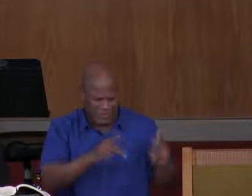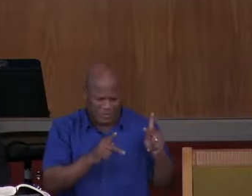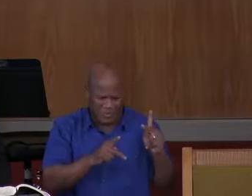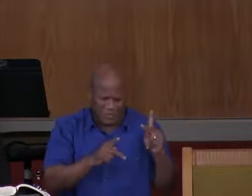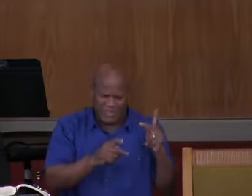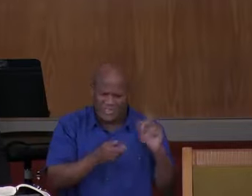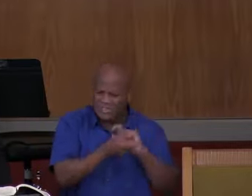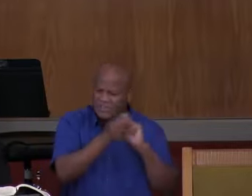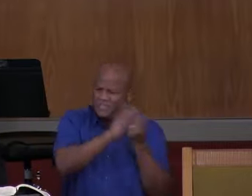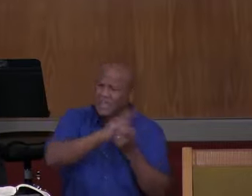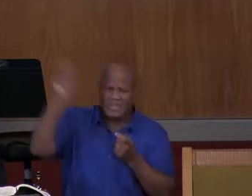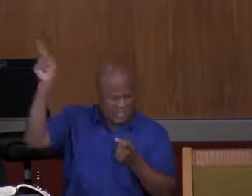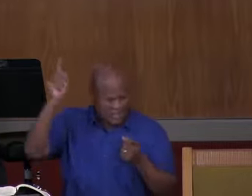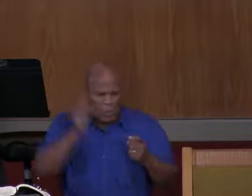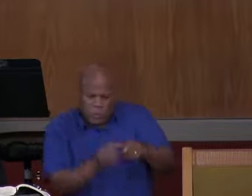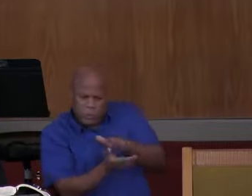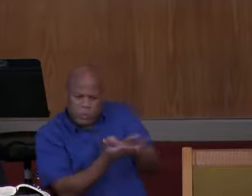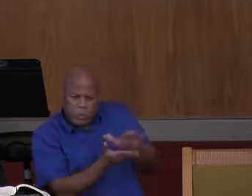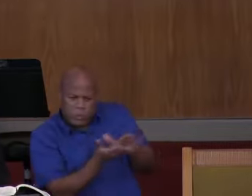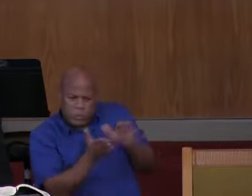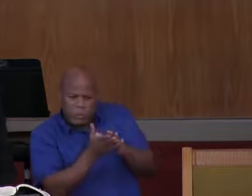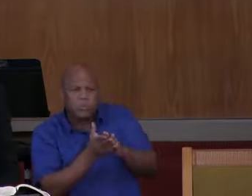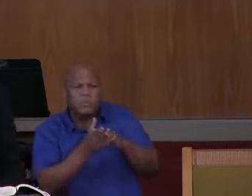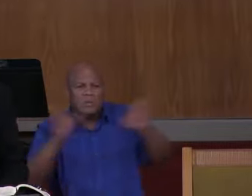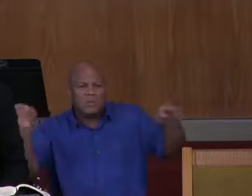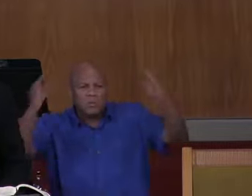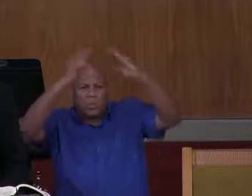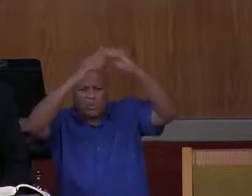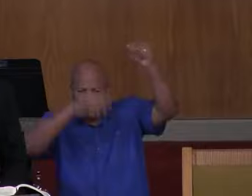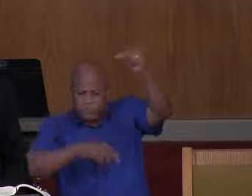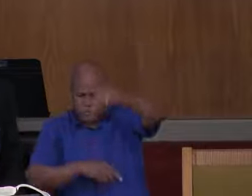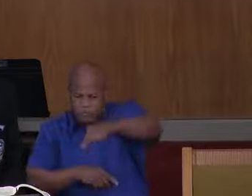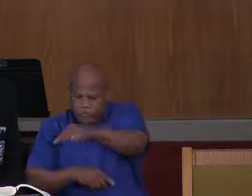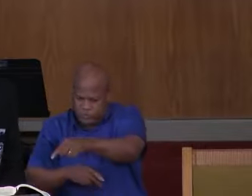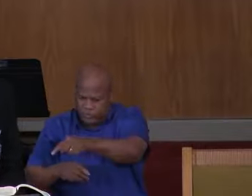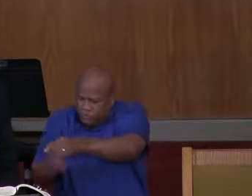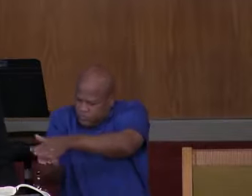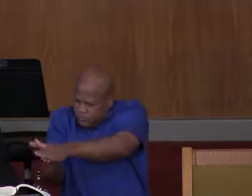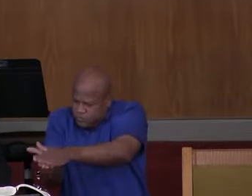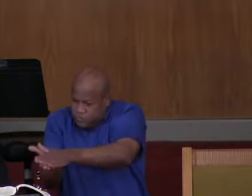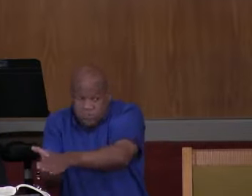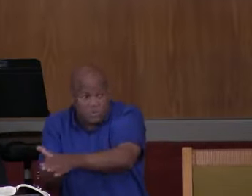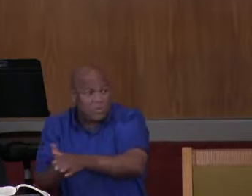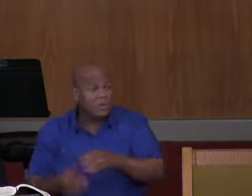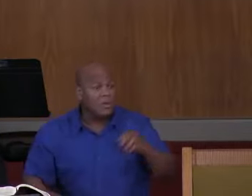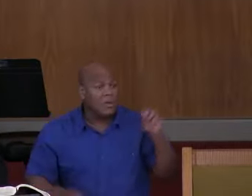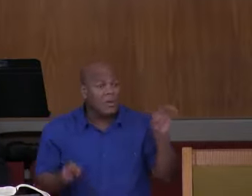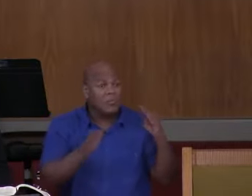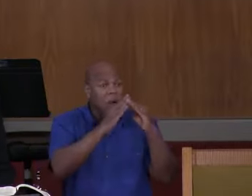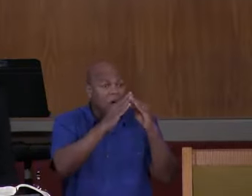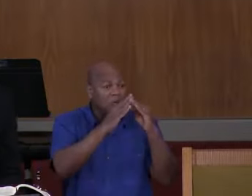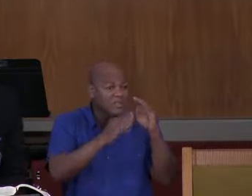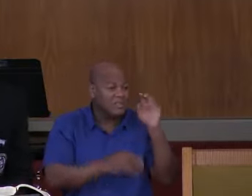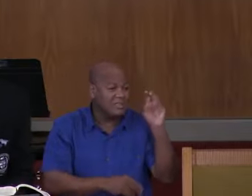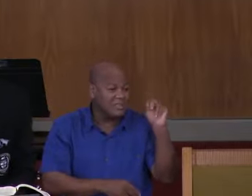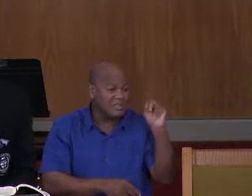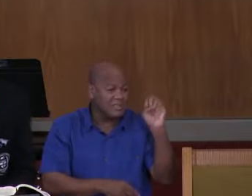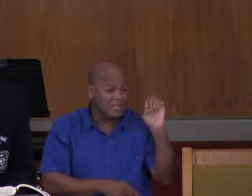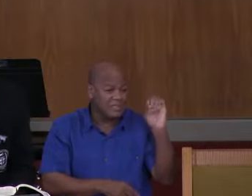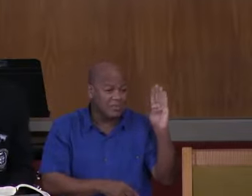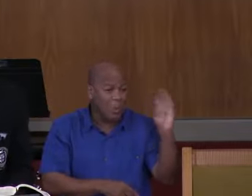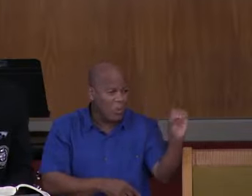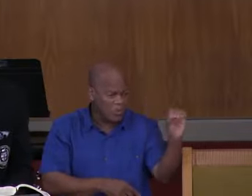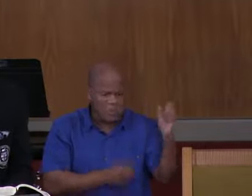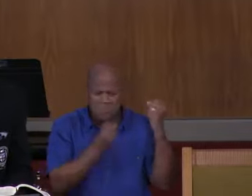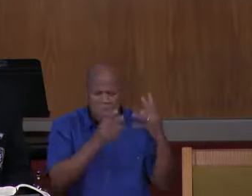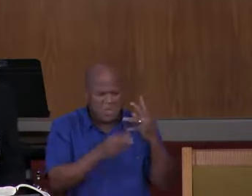and he did the purging right at the foot of the mountain. Mount Nebo, come on, somebody. After years of wandering,